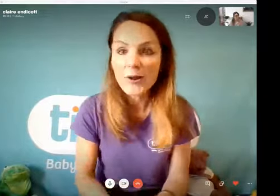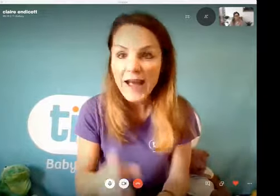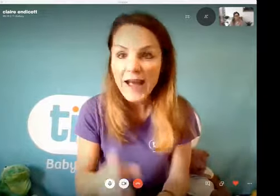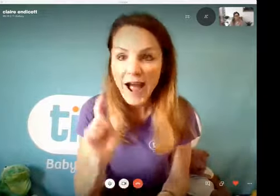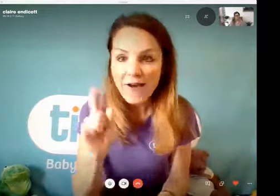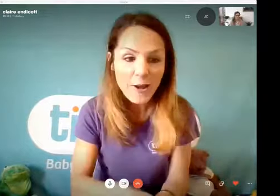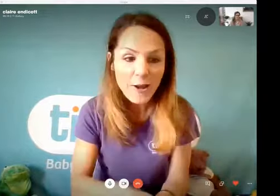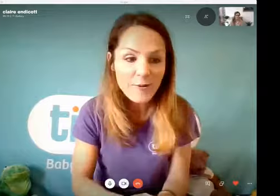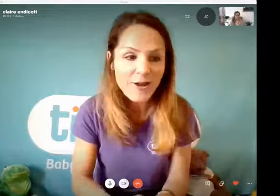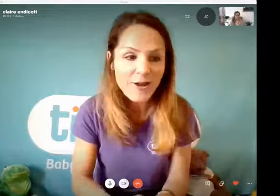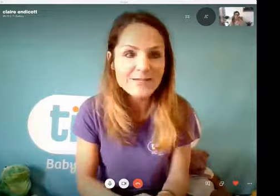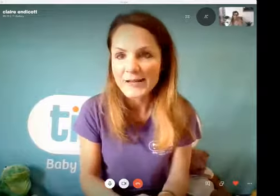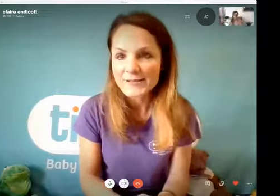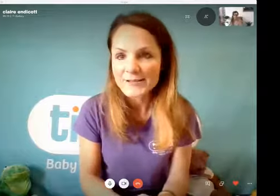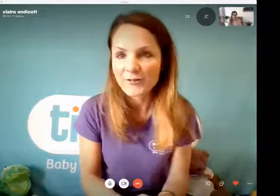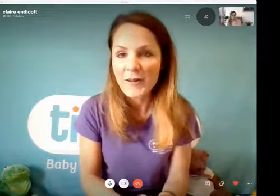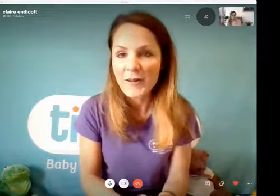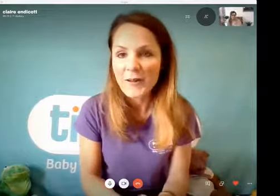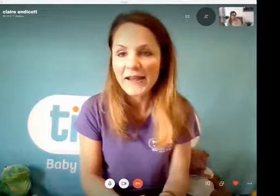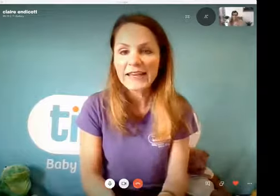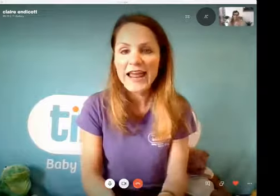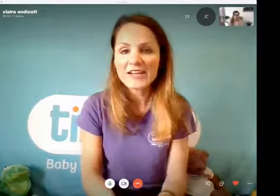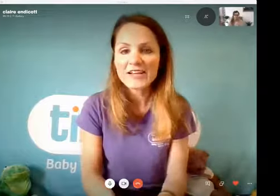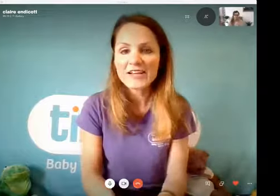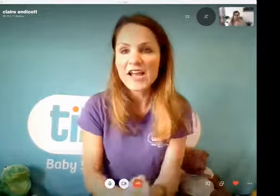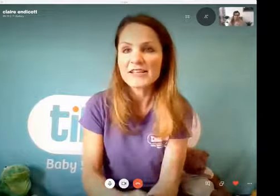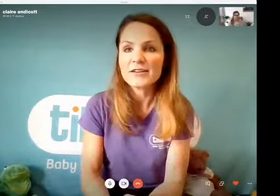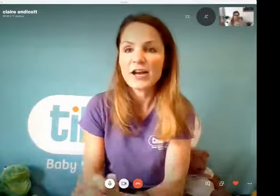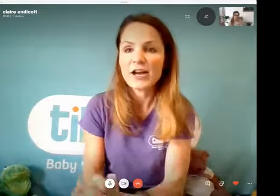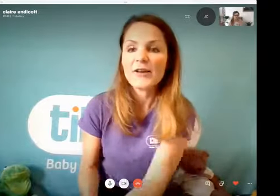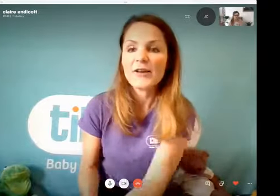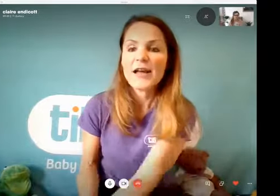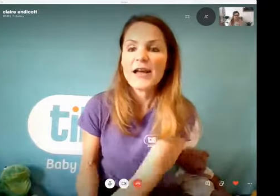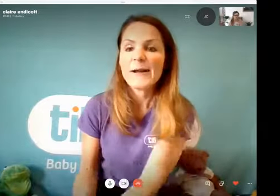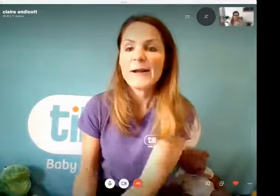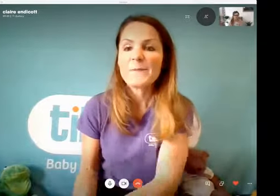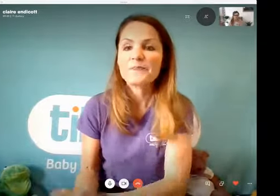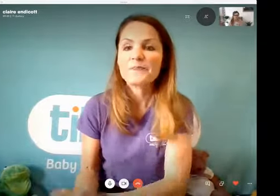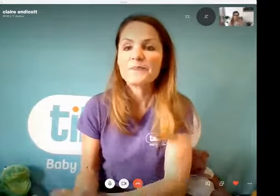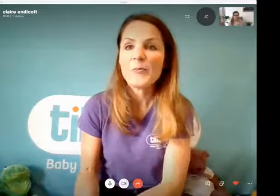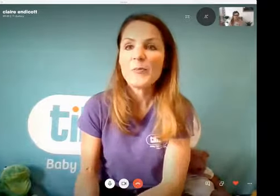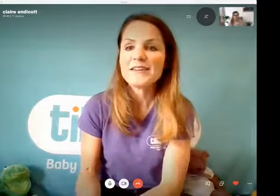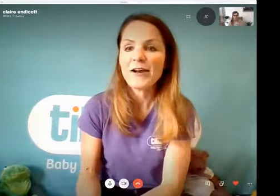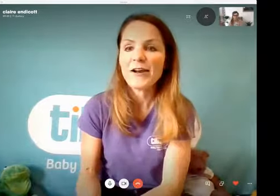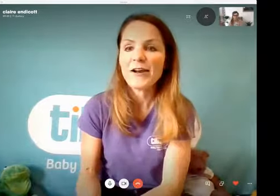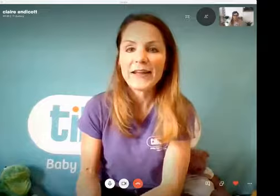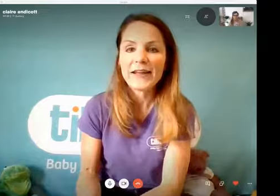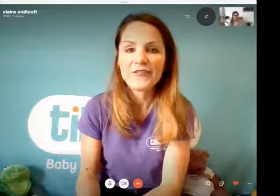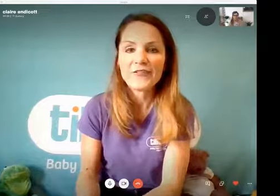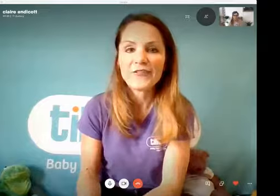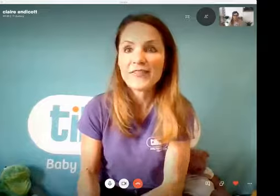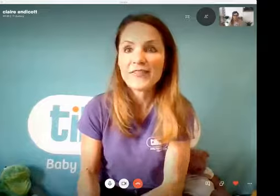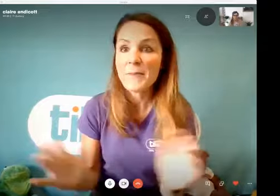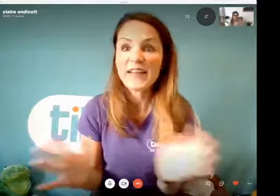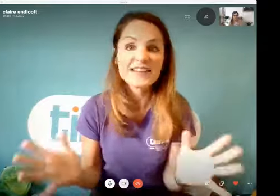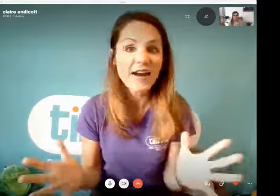at those signs for me, and let Jade know or me know if they make a sign. And